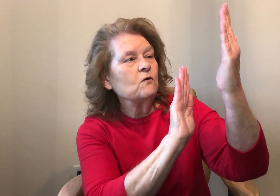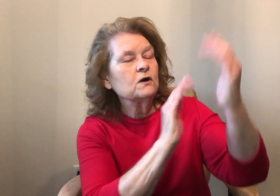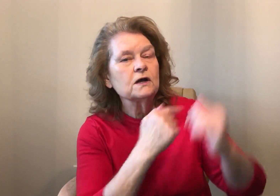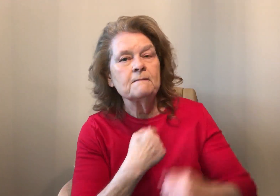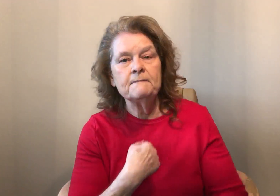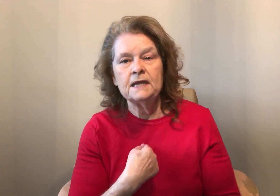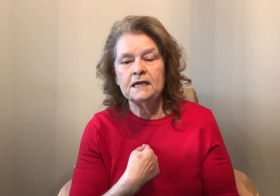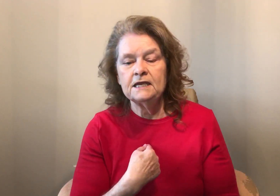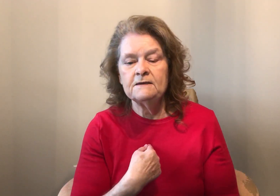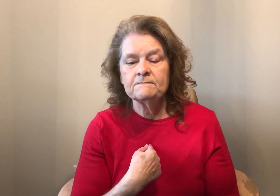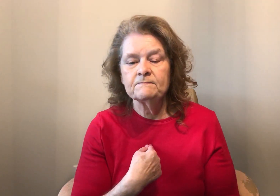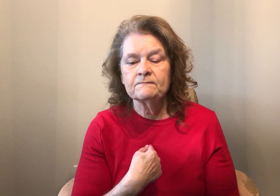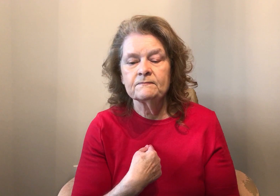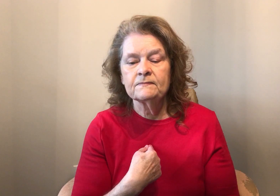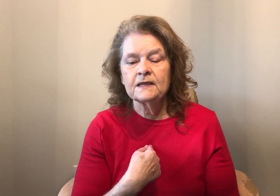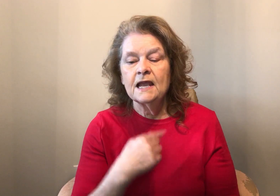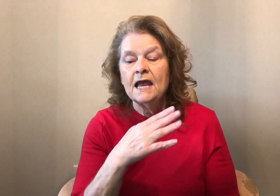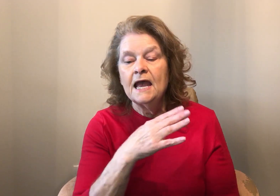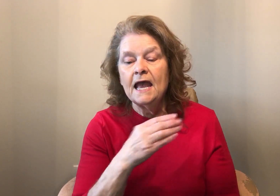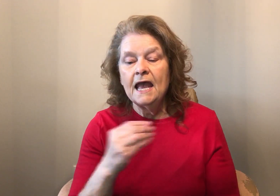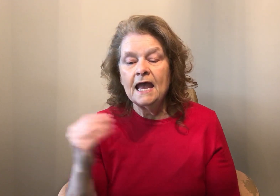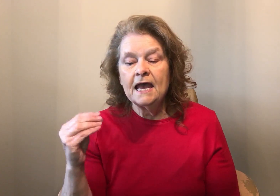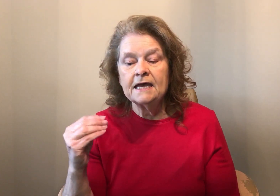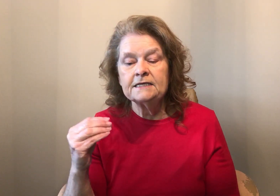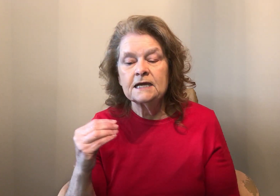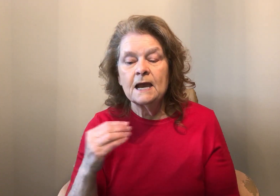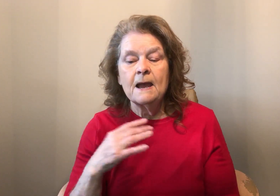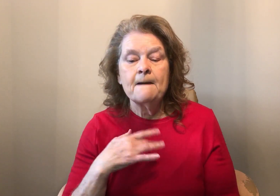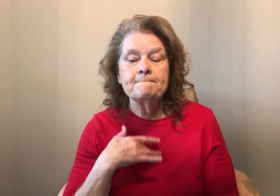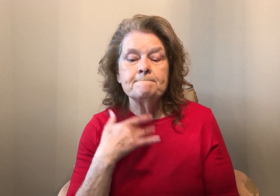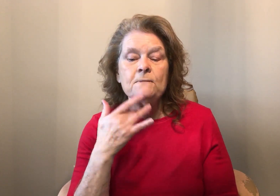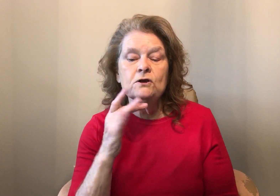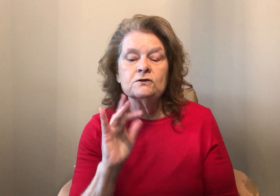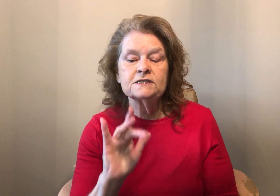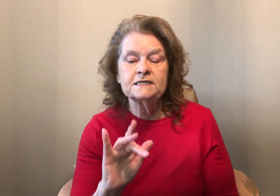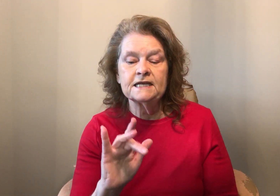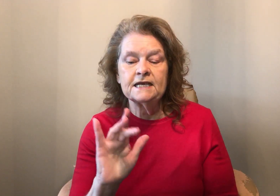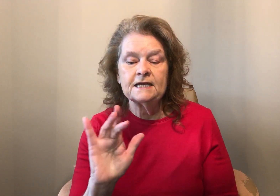before me, and mercy,